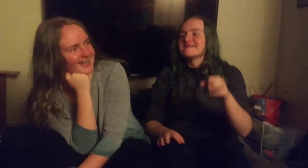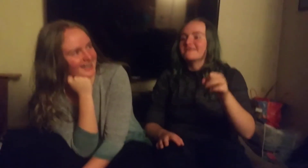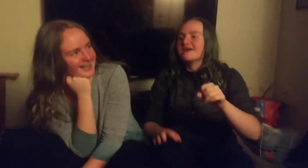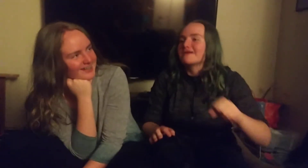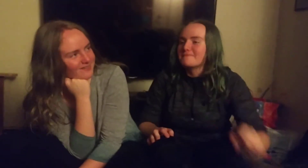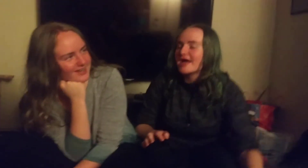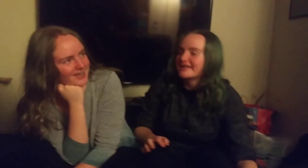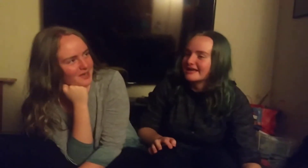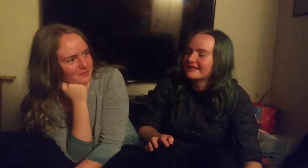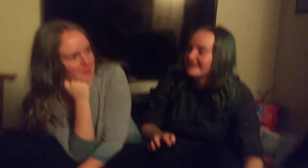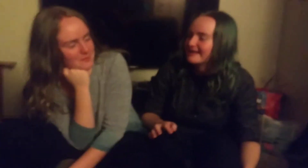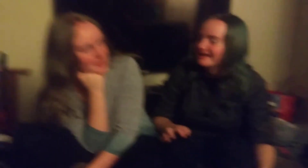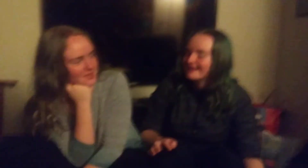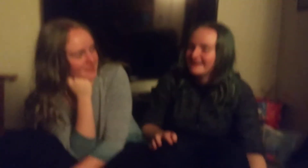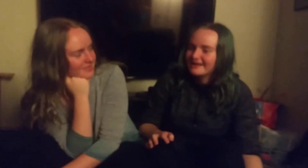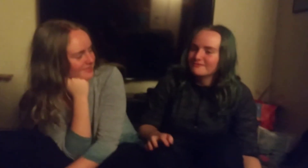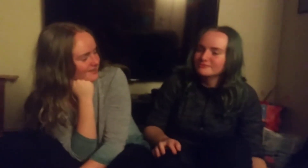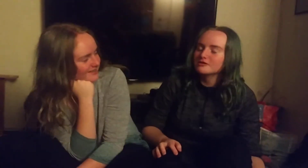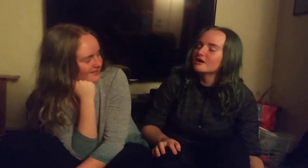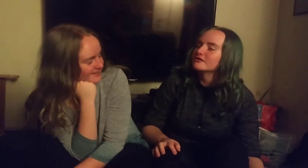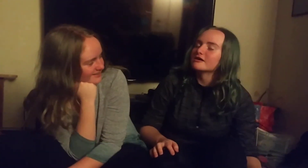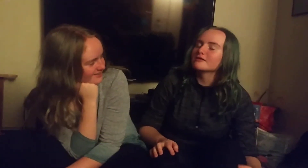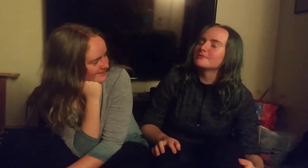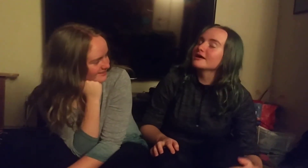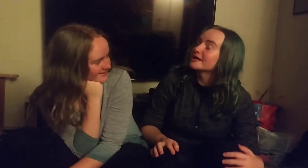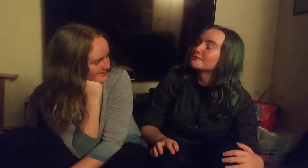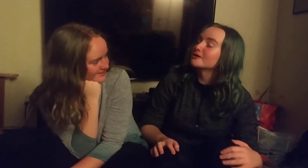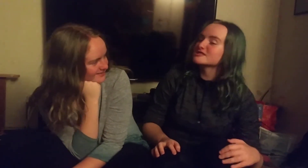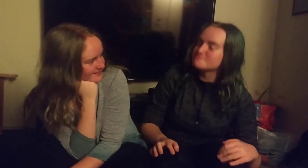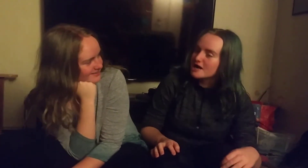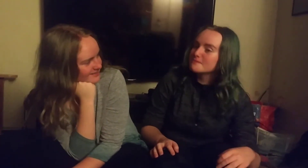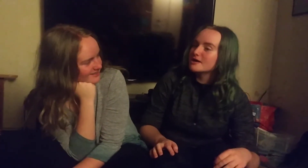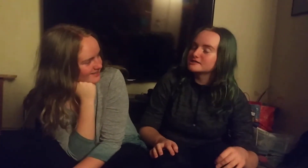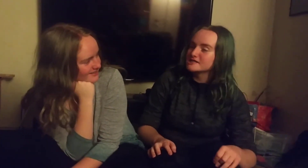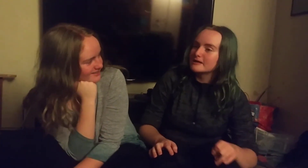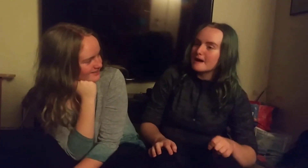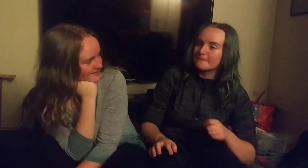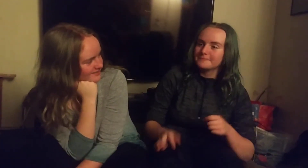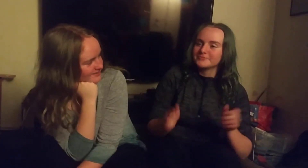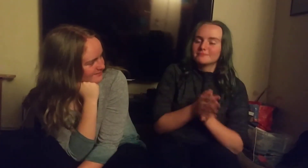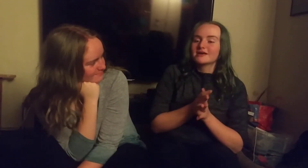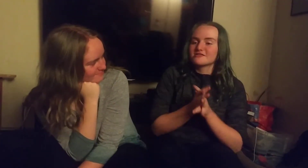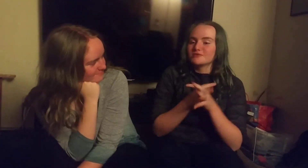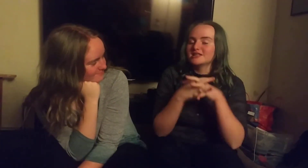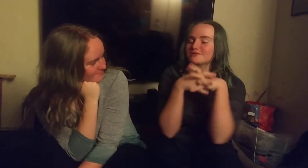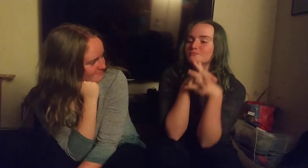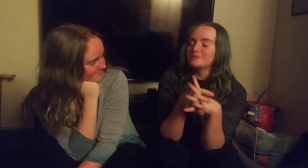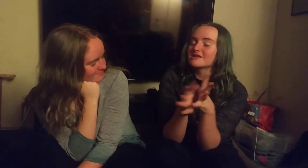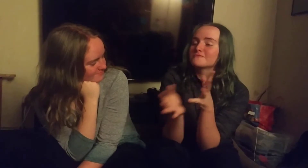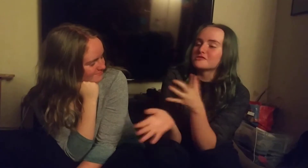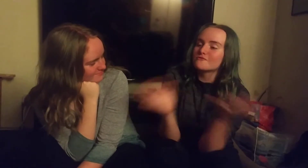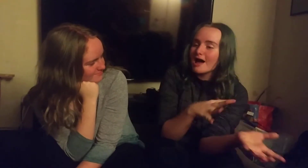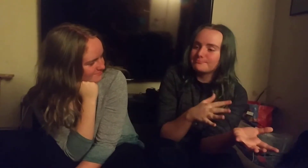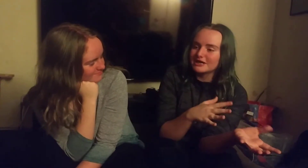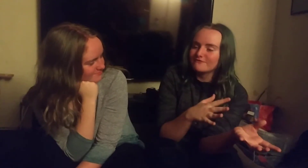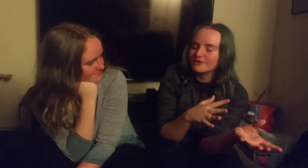longer baking. We gave up on this. We're no longer baking. We're experimenting now. Because if we scrapped everything,